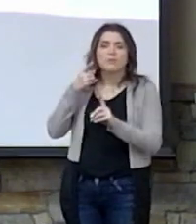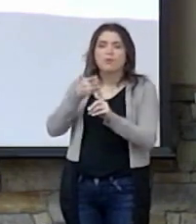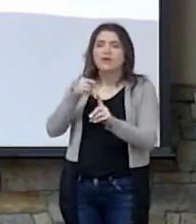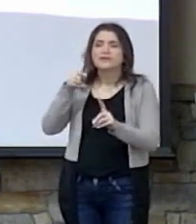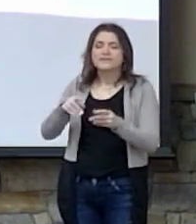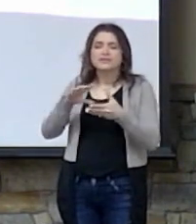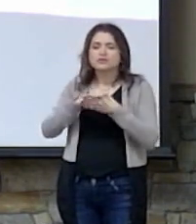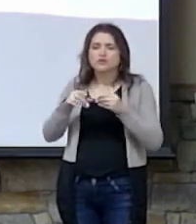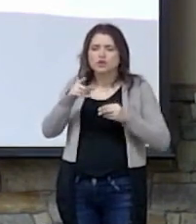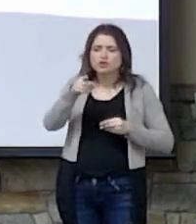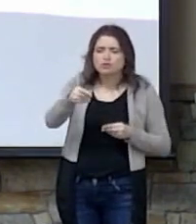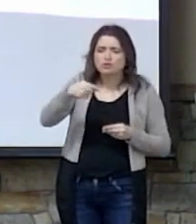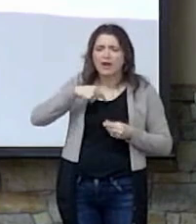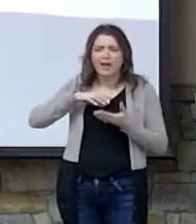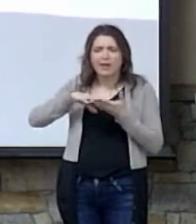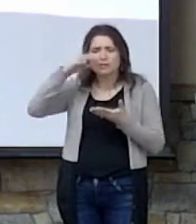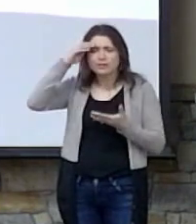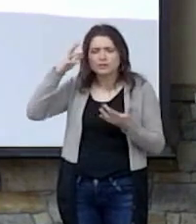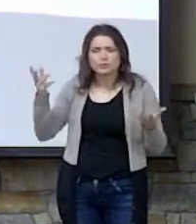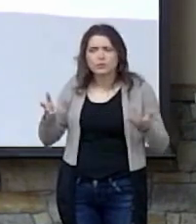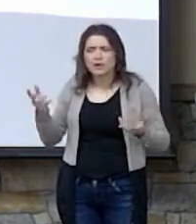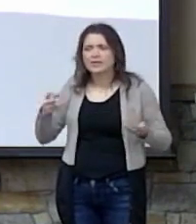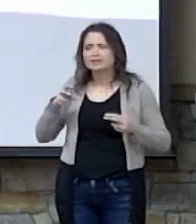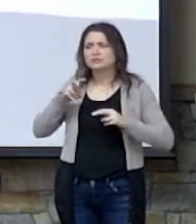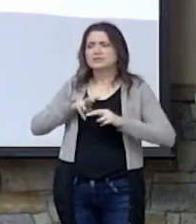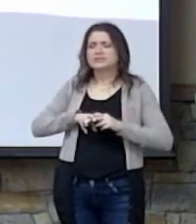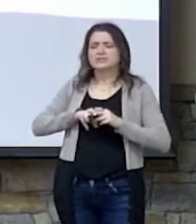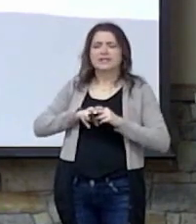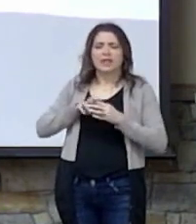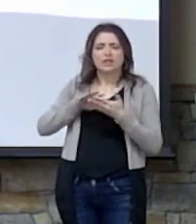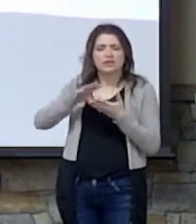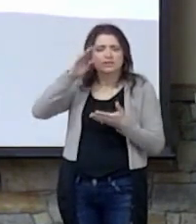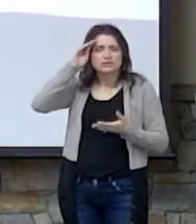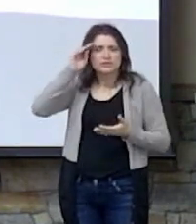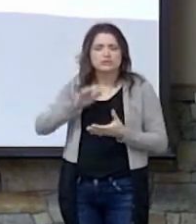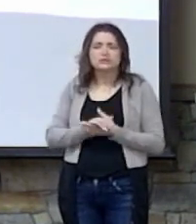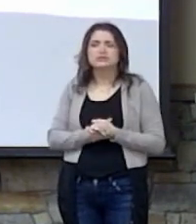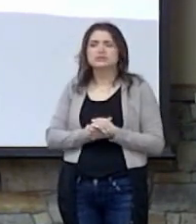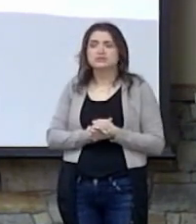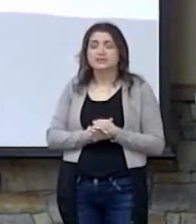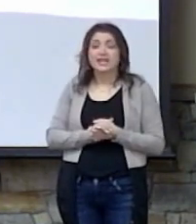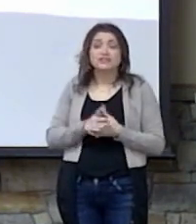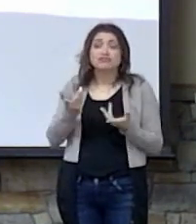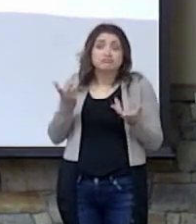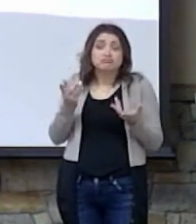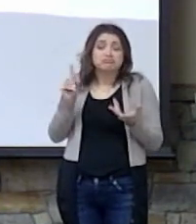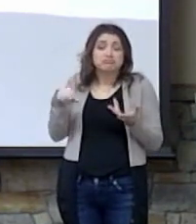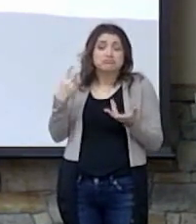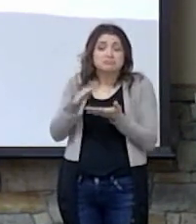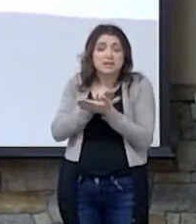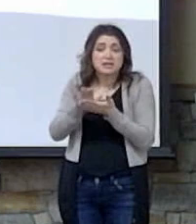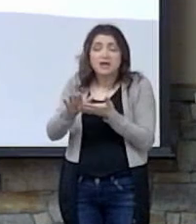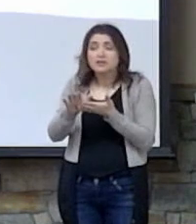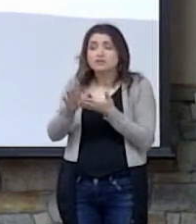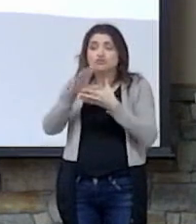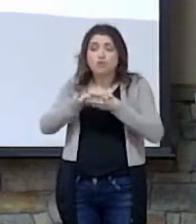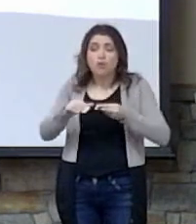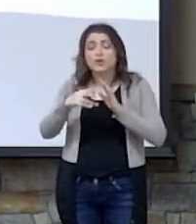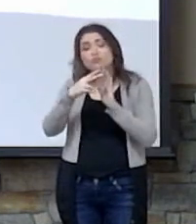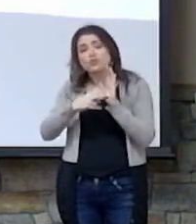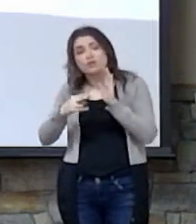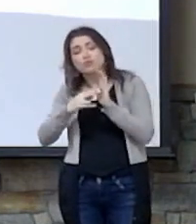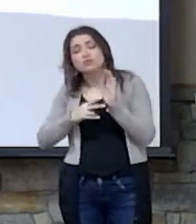story? What are you and I to make of all of this as we sit here this morning? Is it just a nice story that we read and we talk about